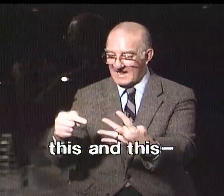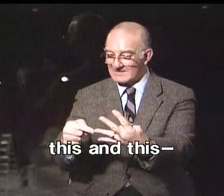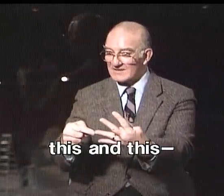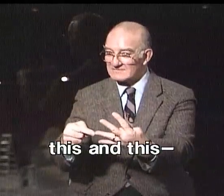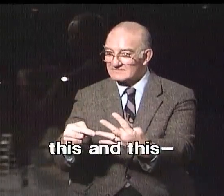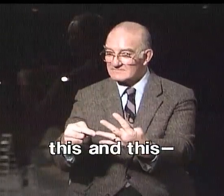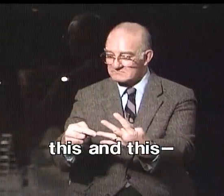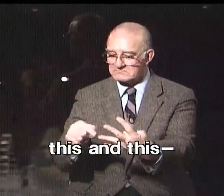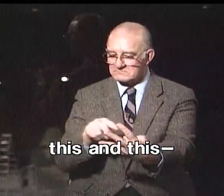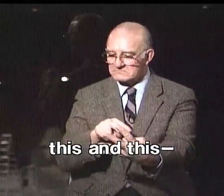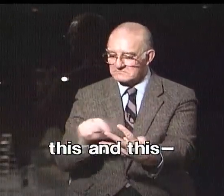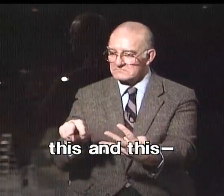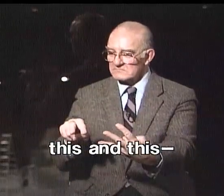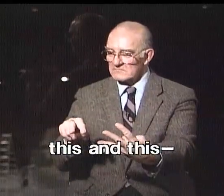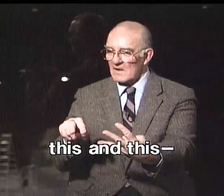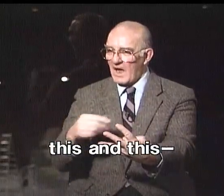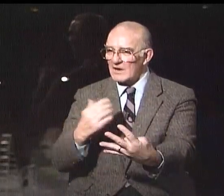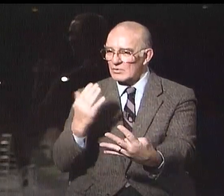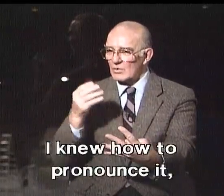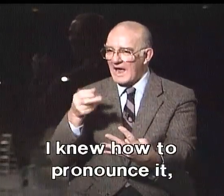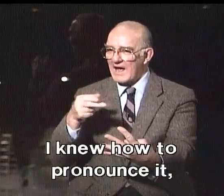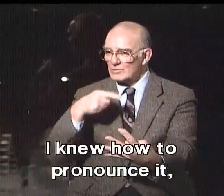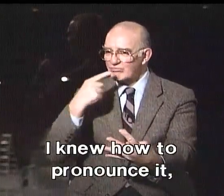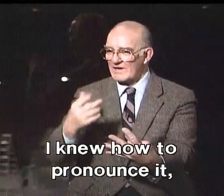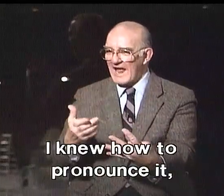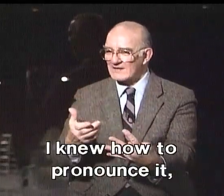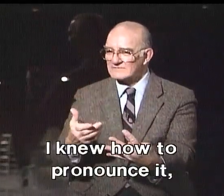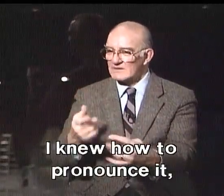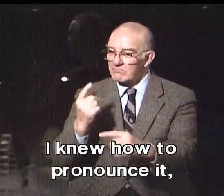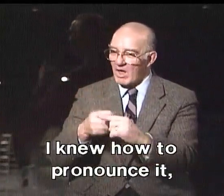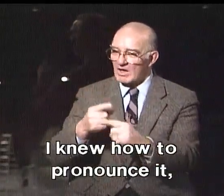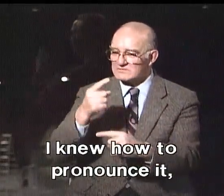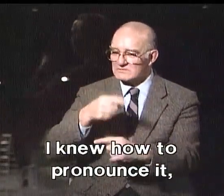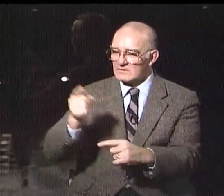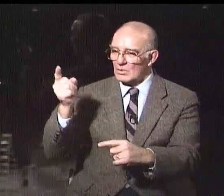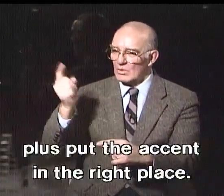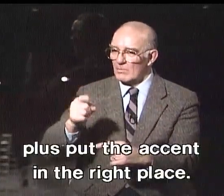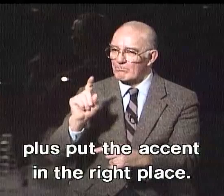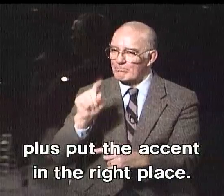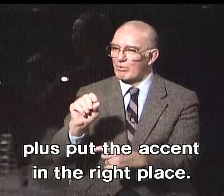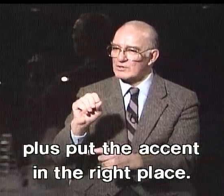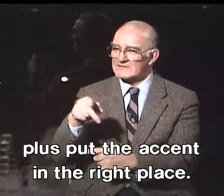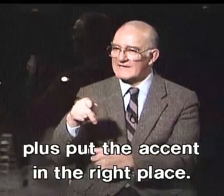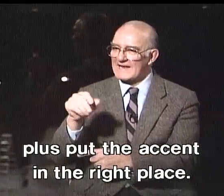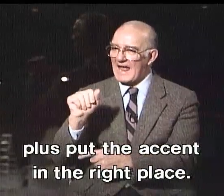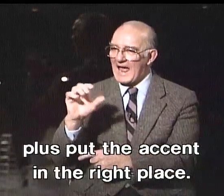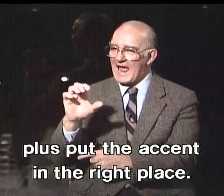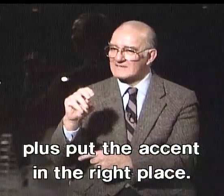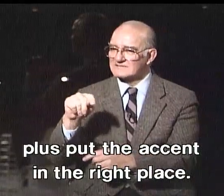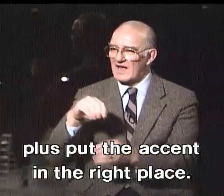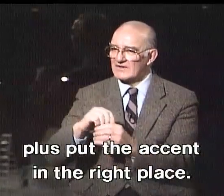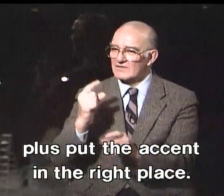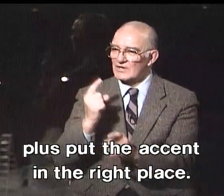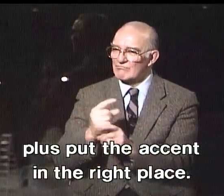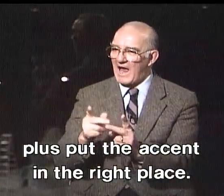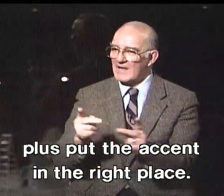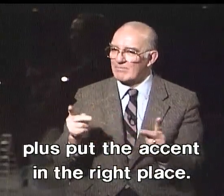this, I knew how to pronounce it, plus put the accent in the right